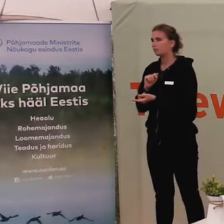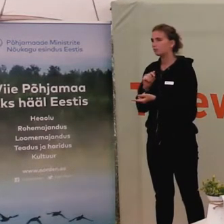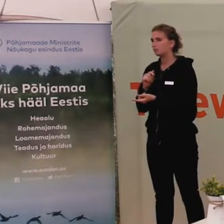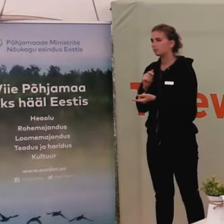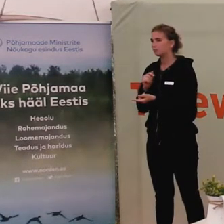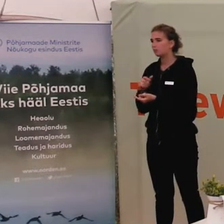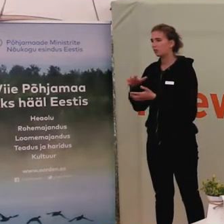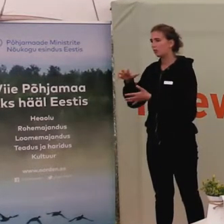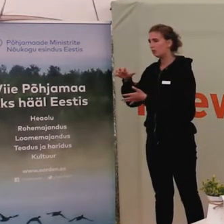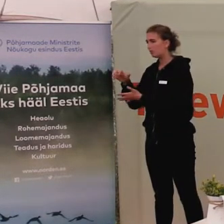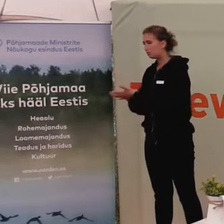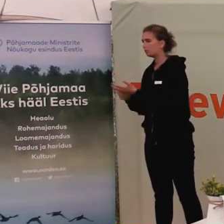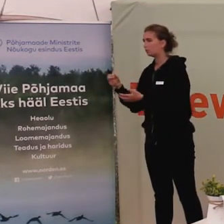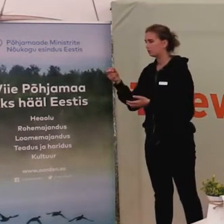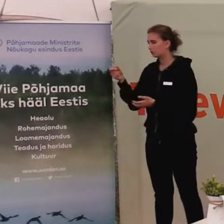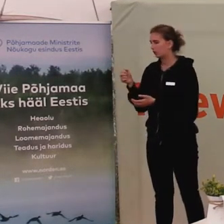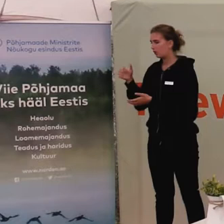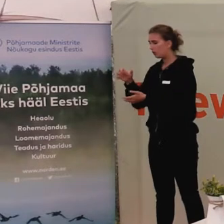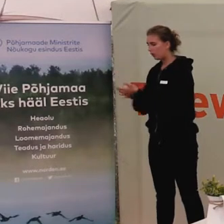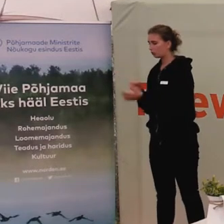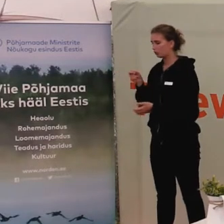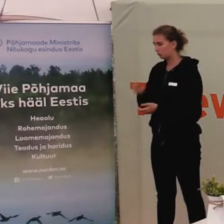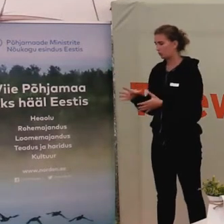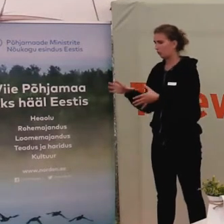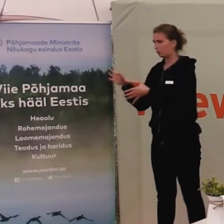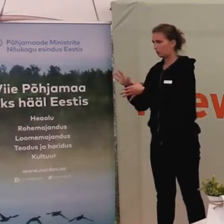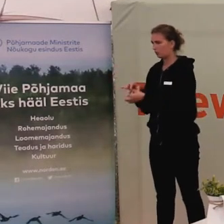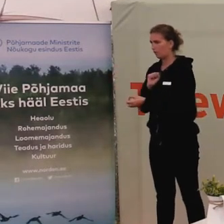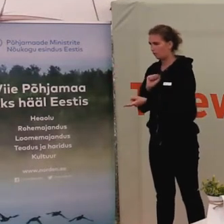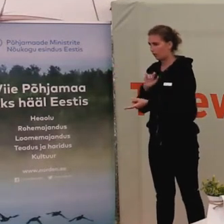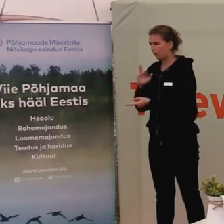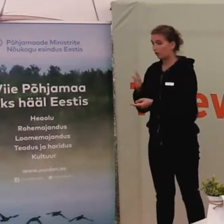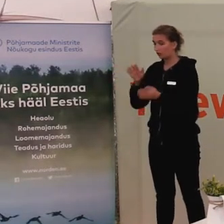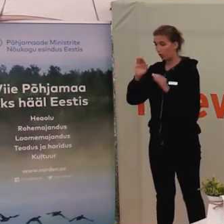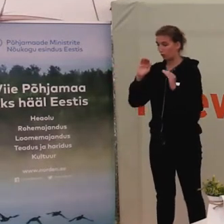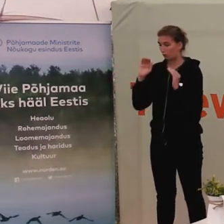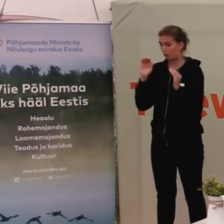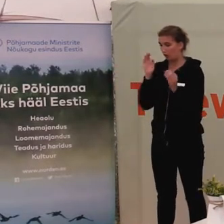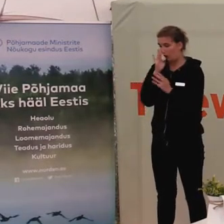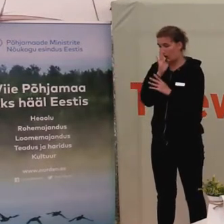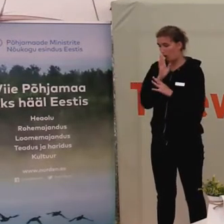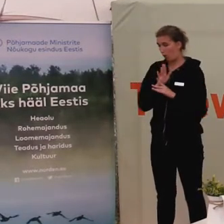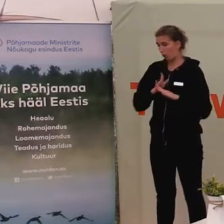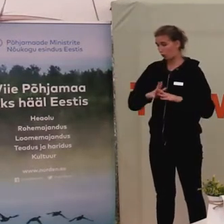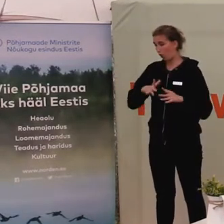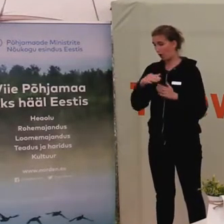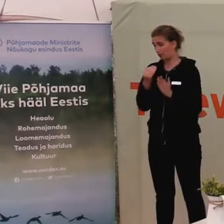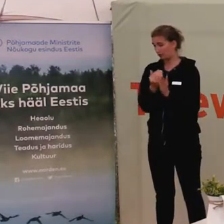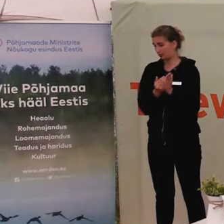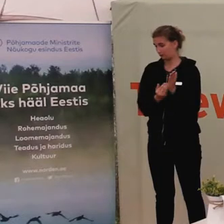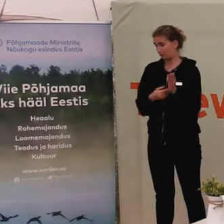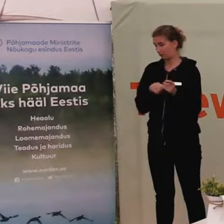And again, it's my personal feeling that in order for the green policies to be successful, they need to be a little bit